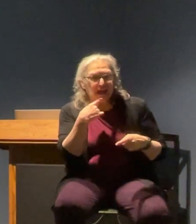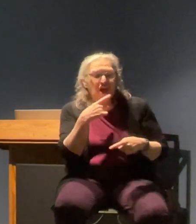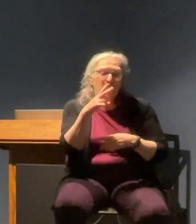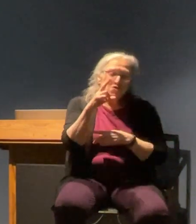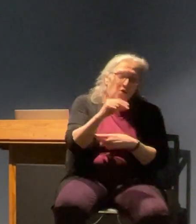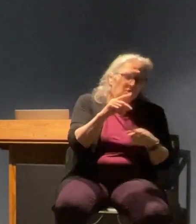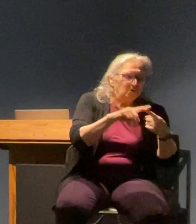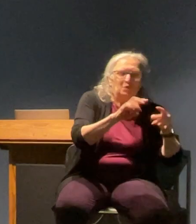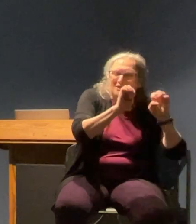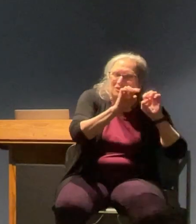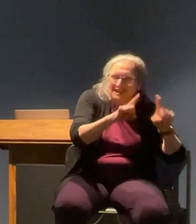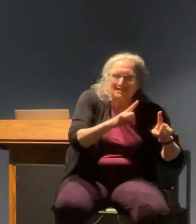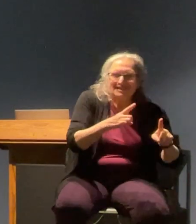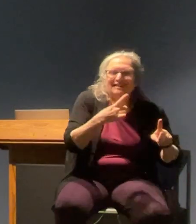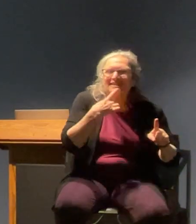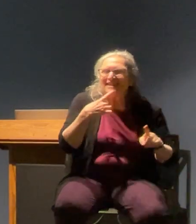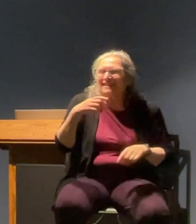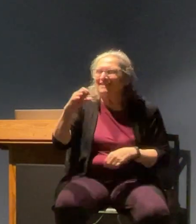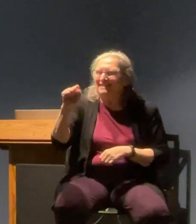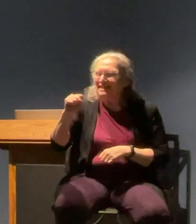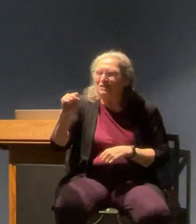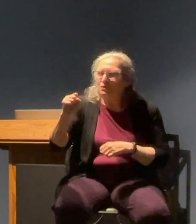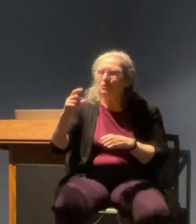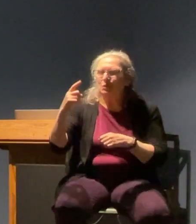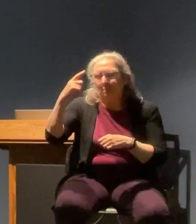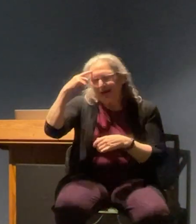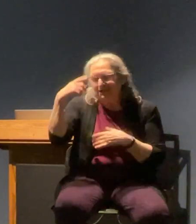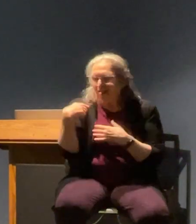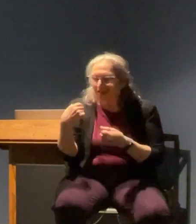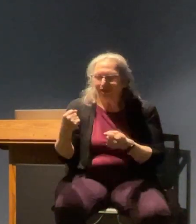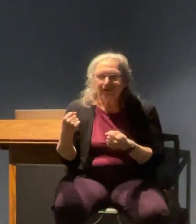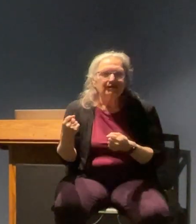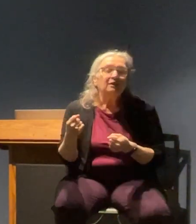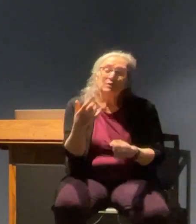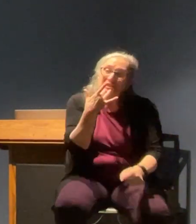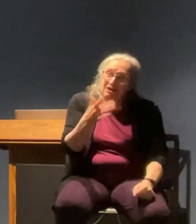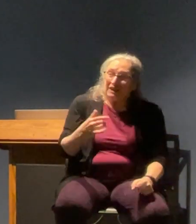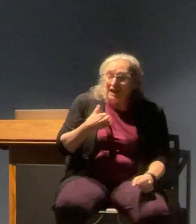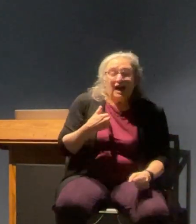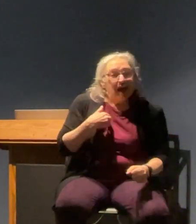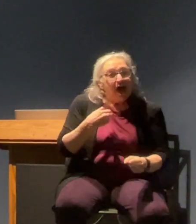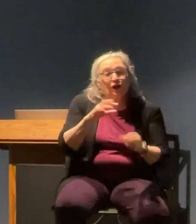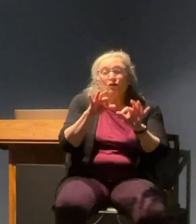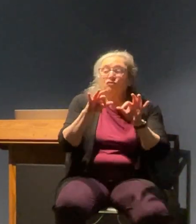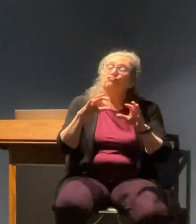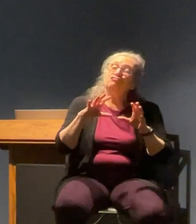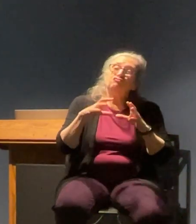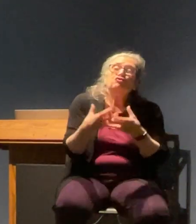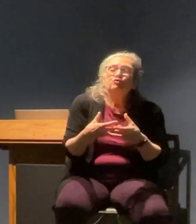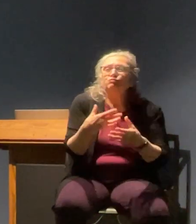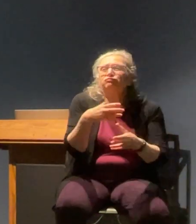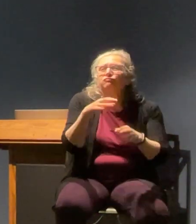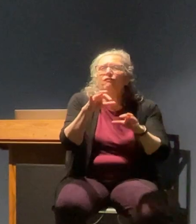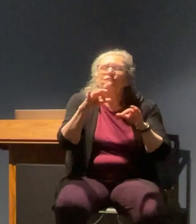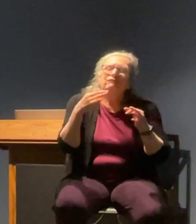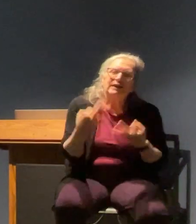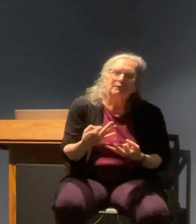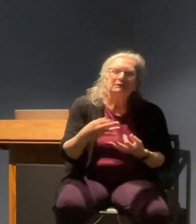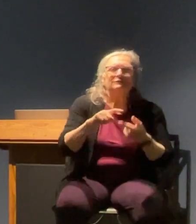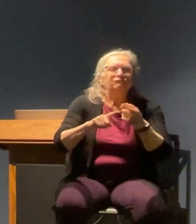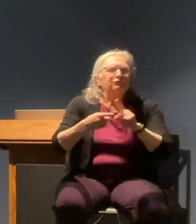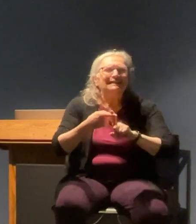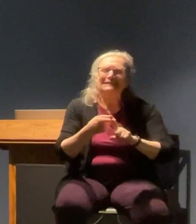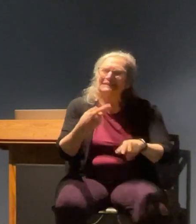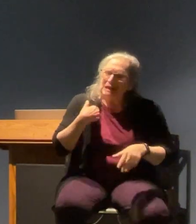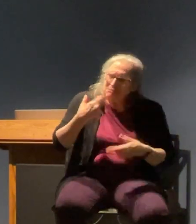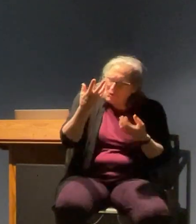famous things I like to say. And fortunately for me, I had a group of friends and family to reach out to and let them know that I'm vulnerable, I'm going through it.